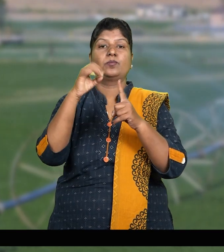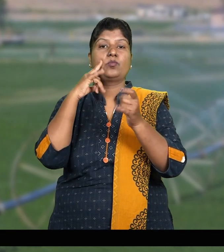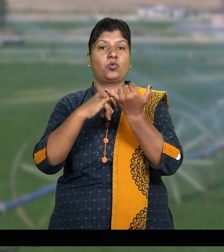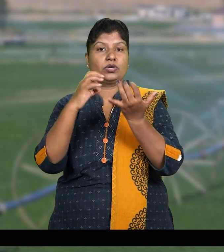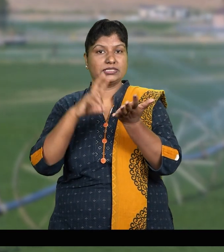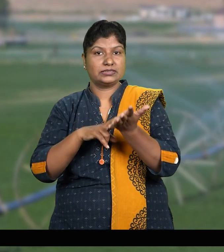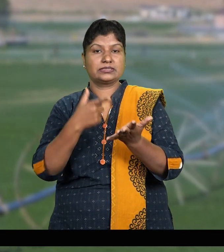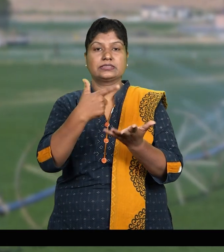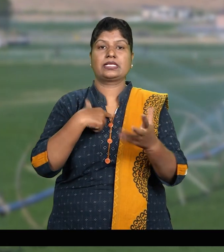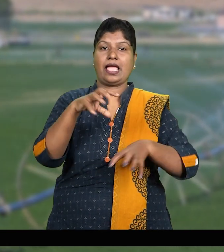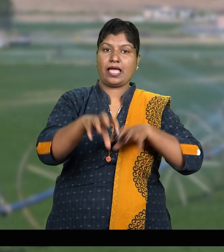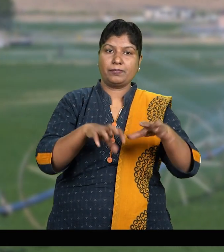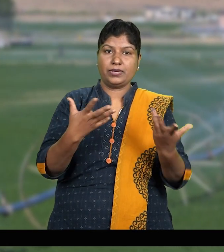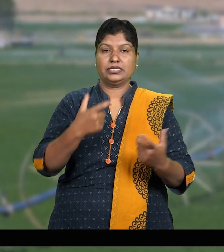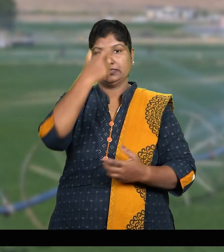human beings